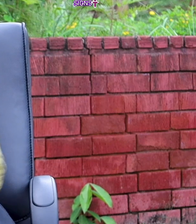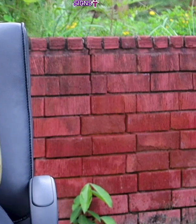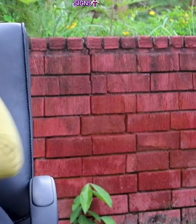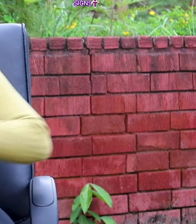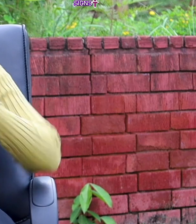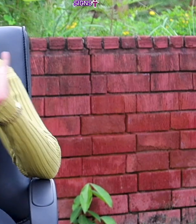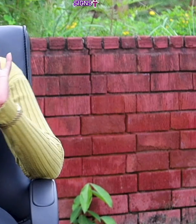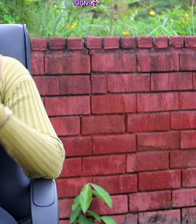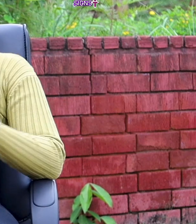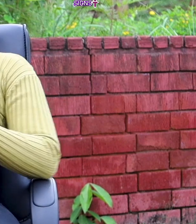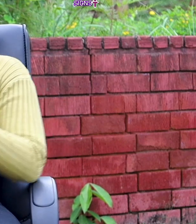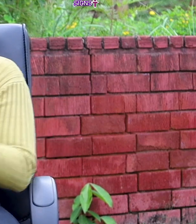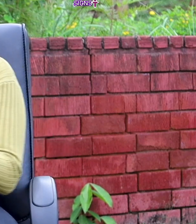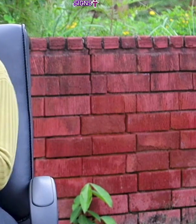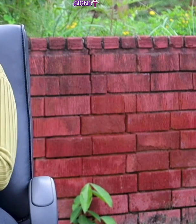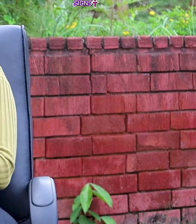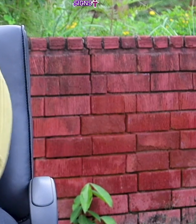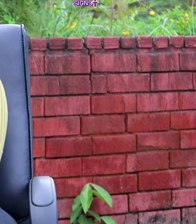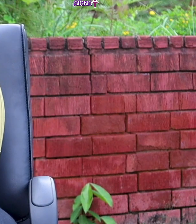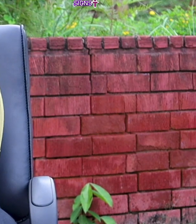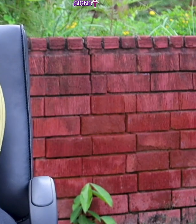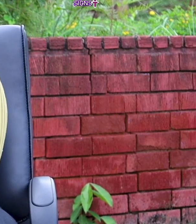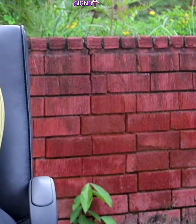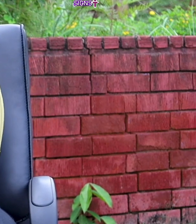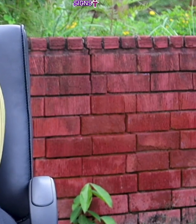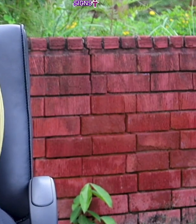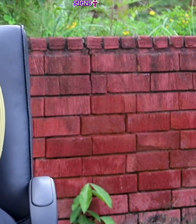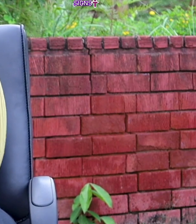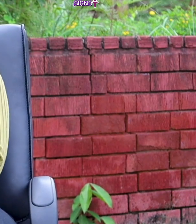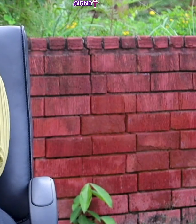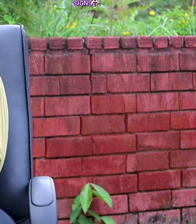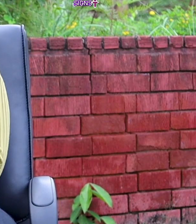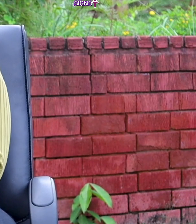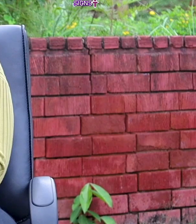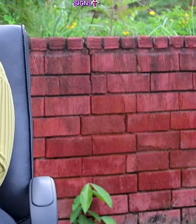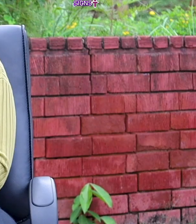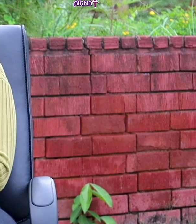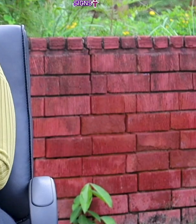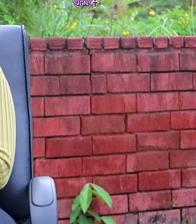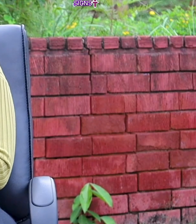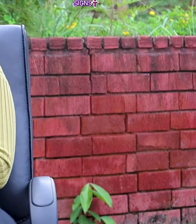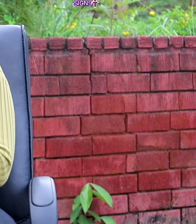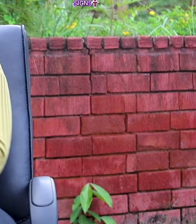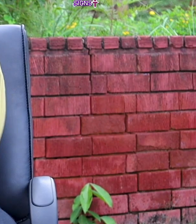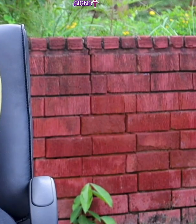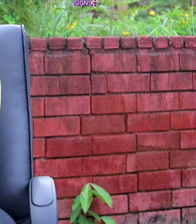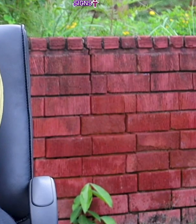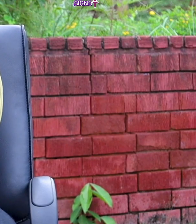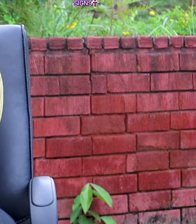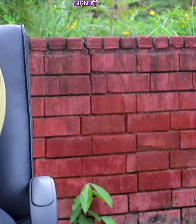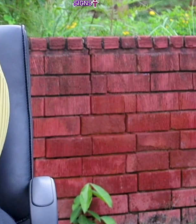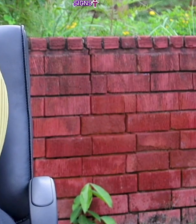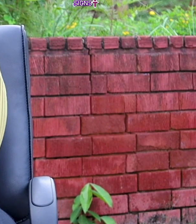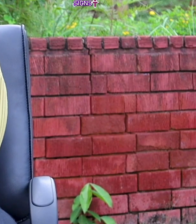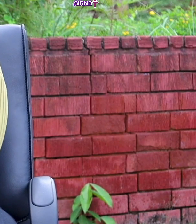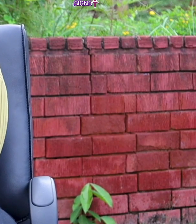not hoping to be sick. I'm not praying to be sick. So to Michelle, please, can